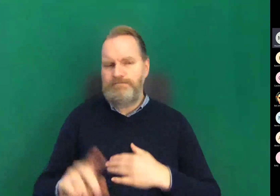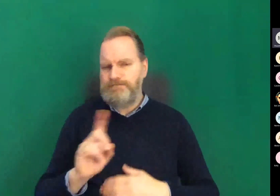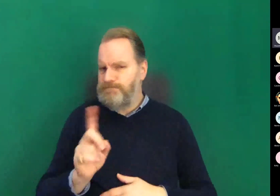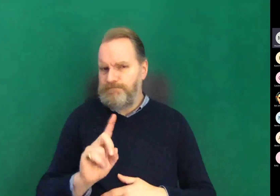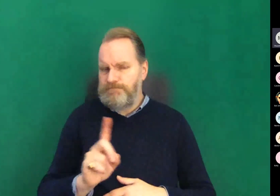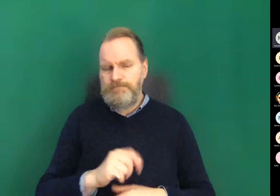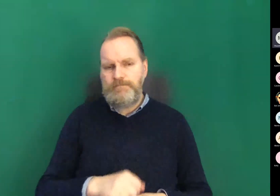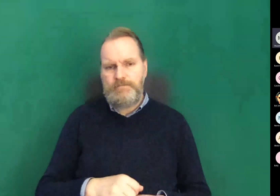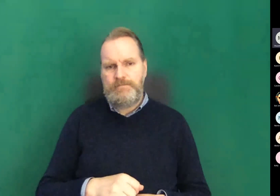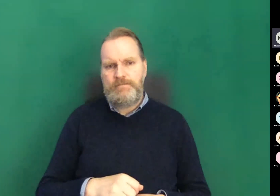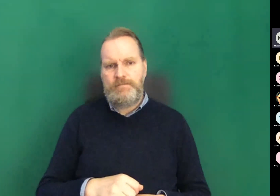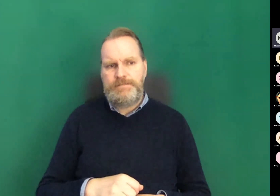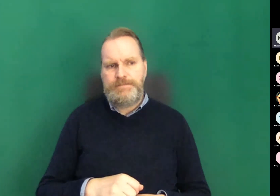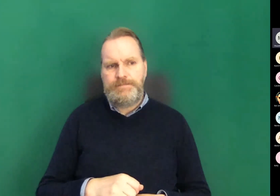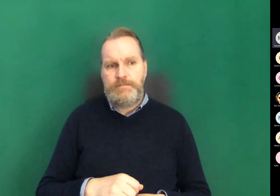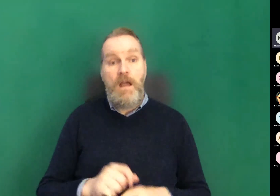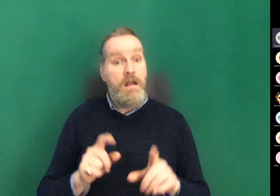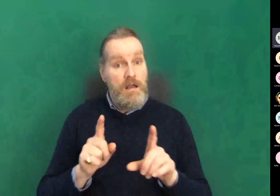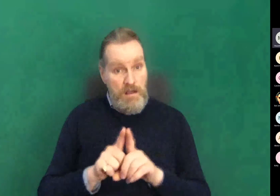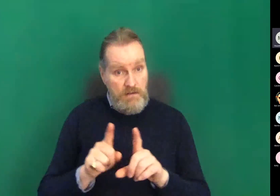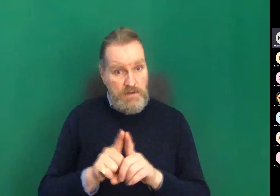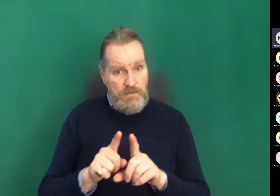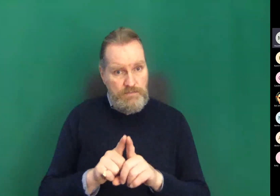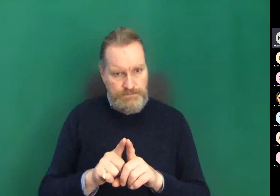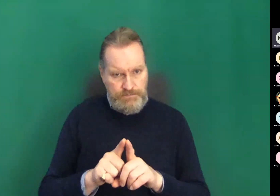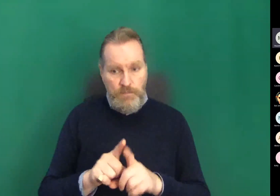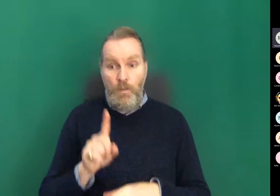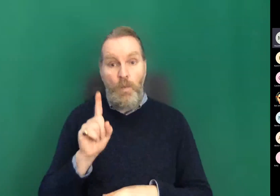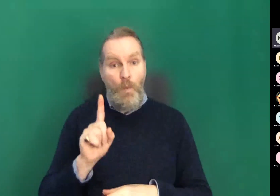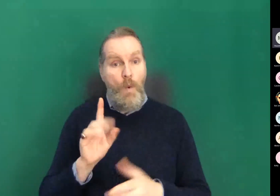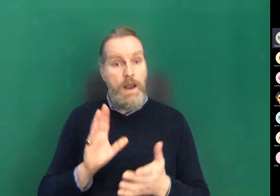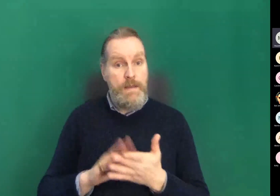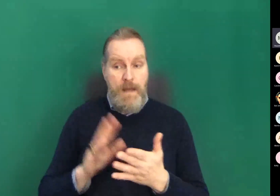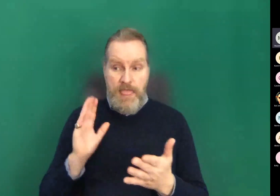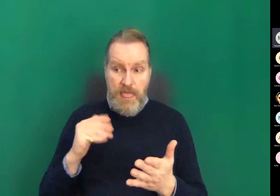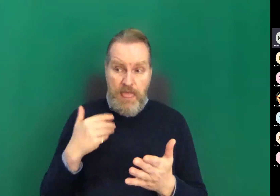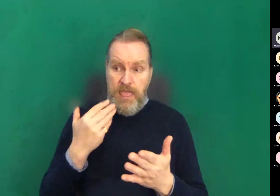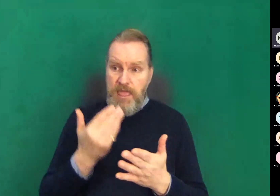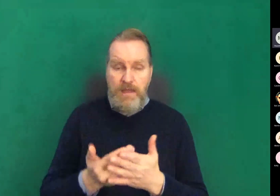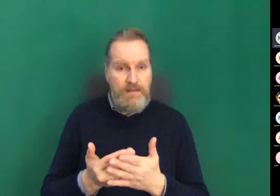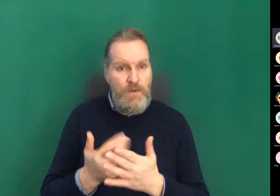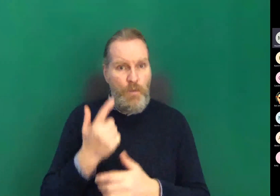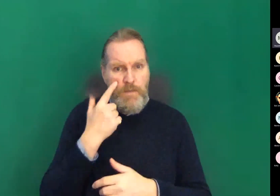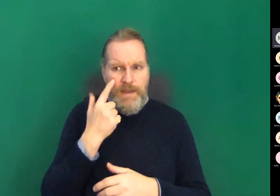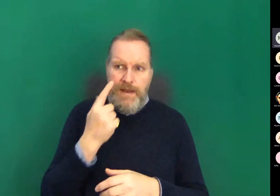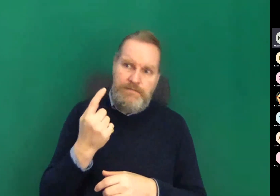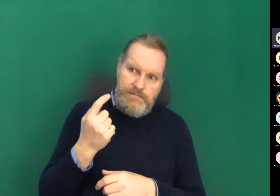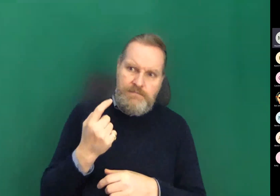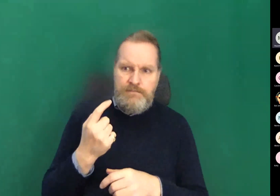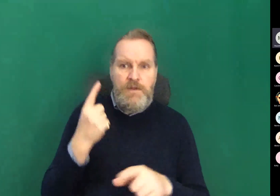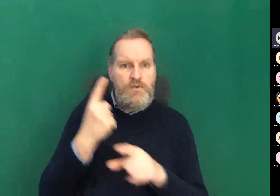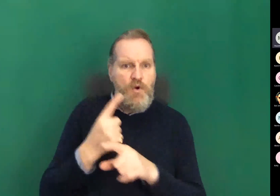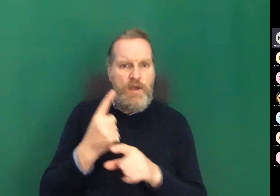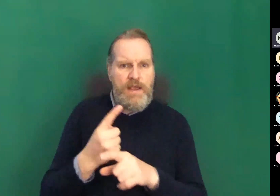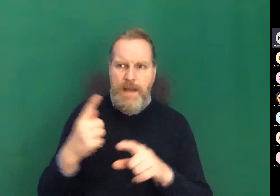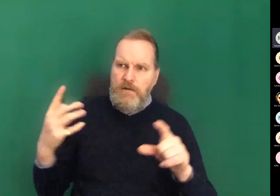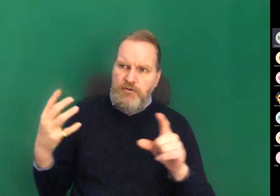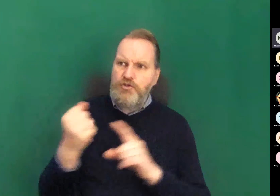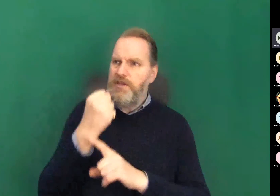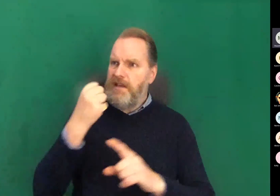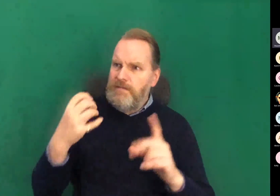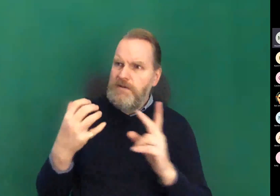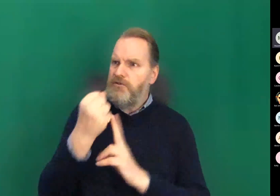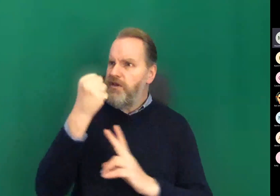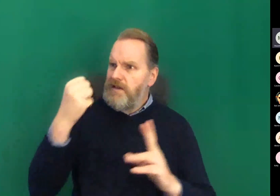here is, while we're spending the month highlighting the major steps we have made, recognising and making work better for